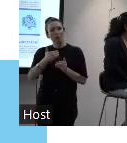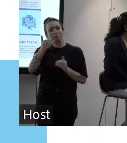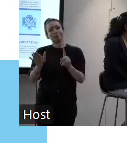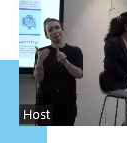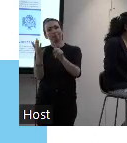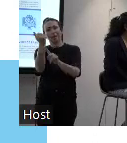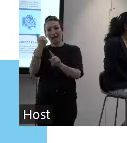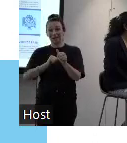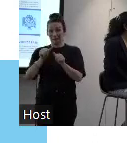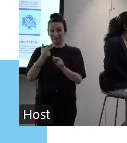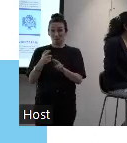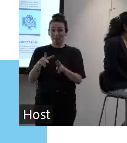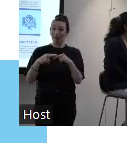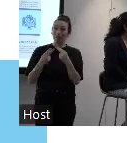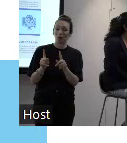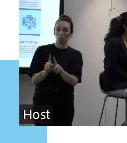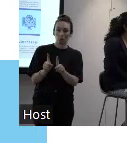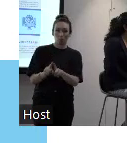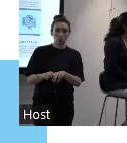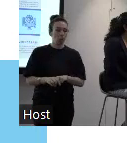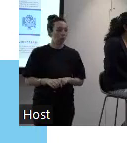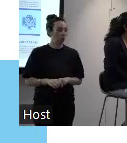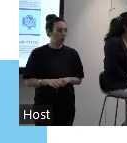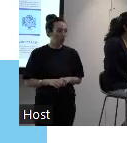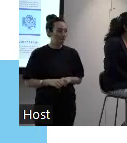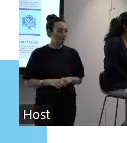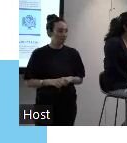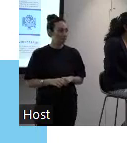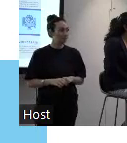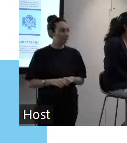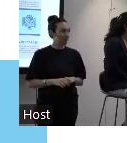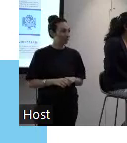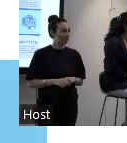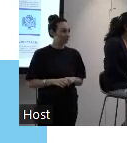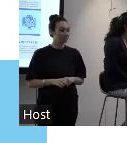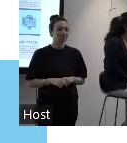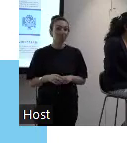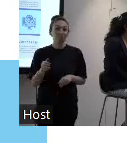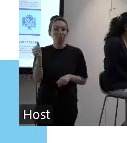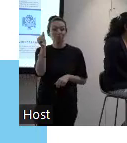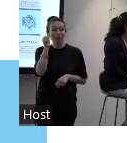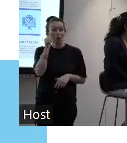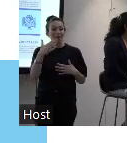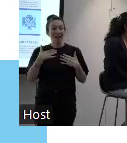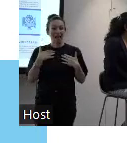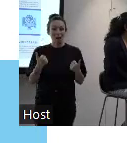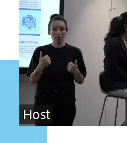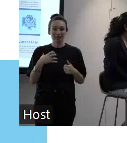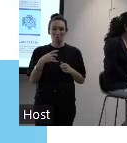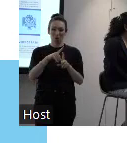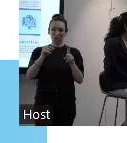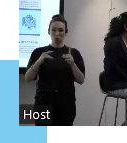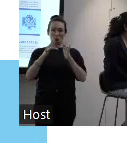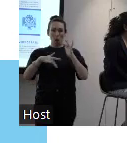family. We know that health is becoming more digital. Mental health has provided a